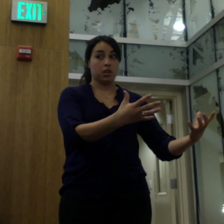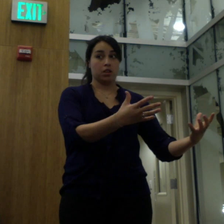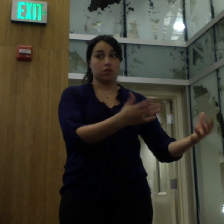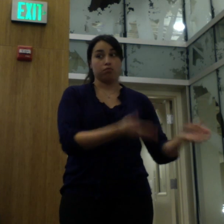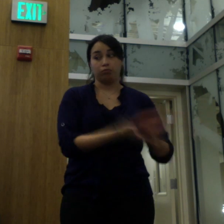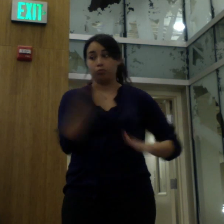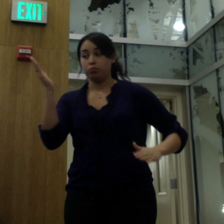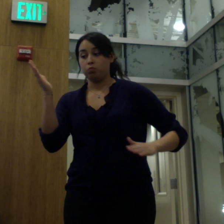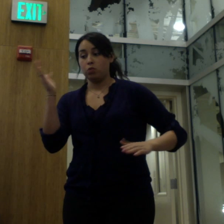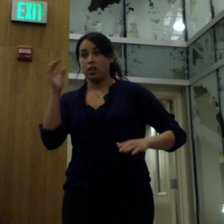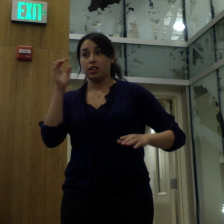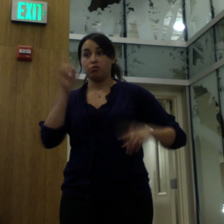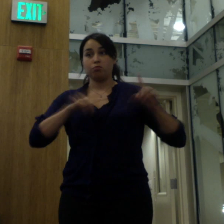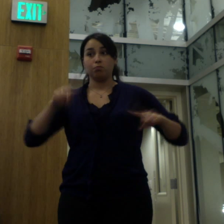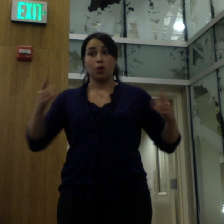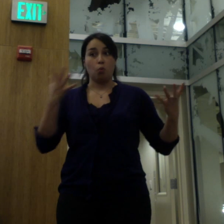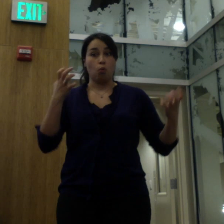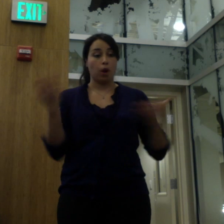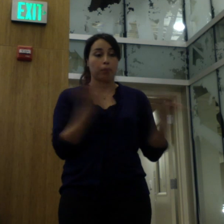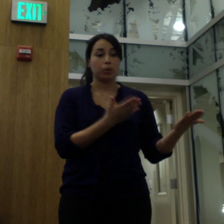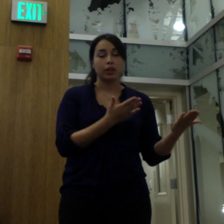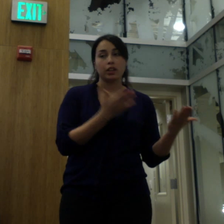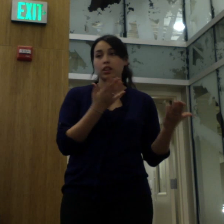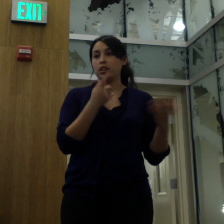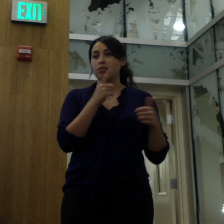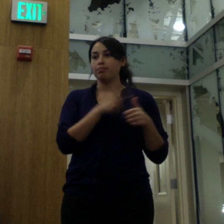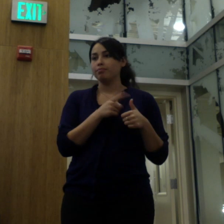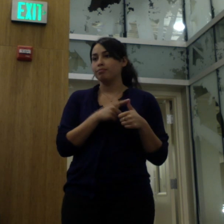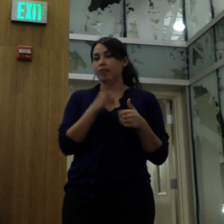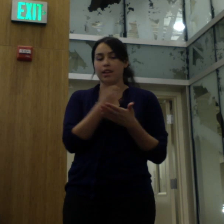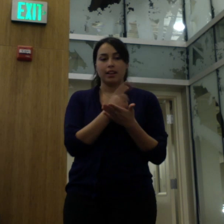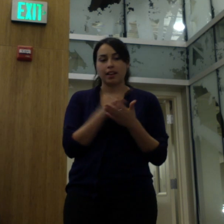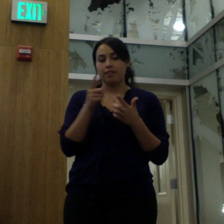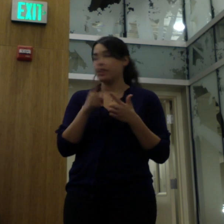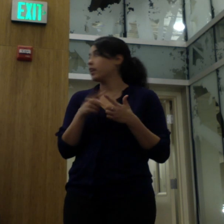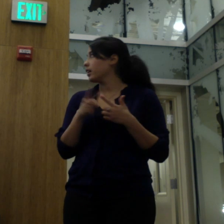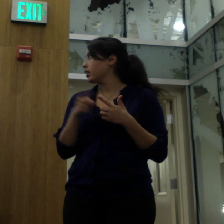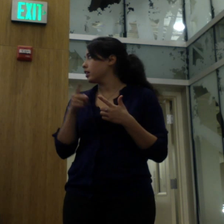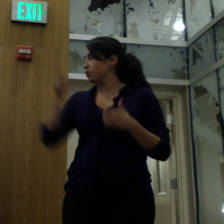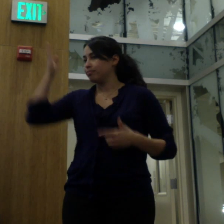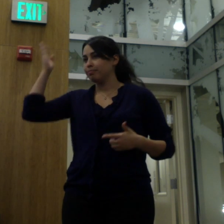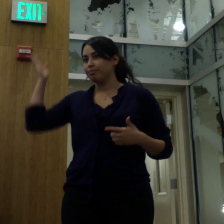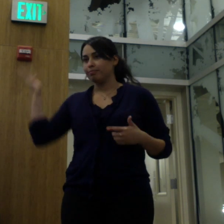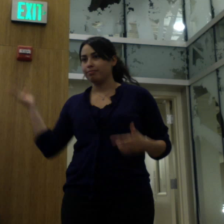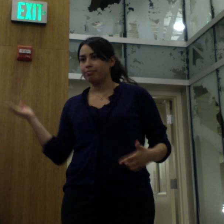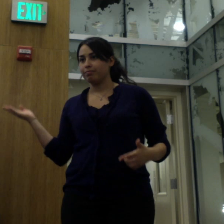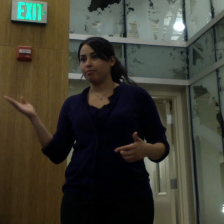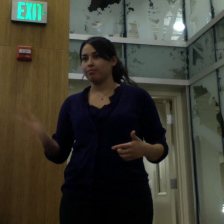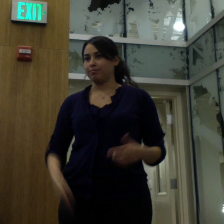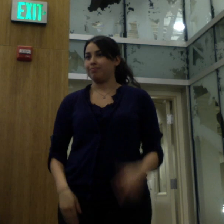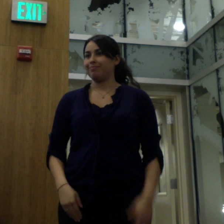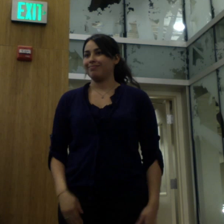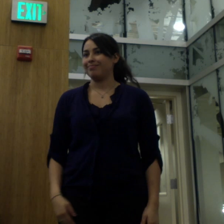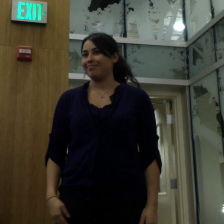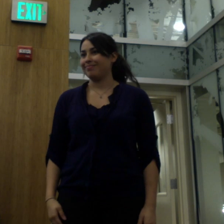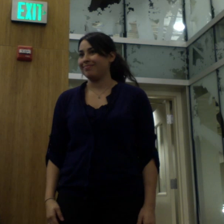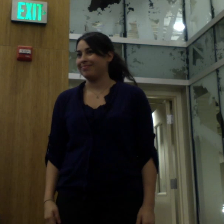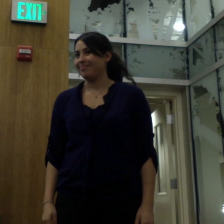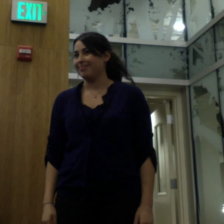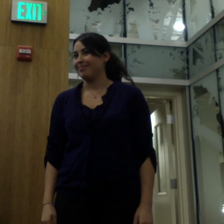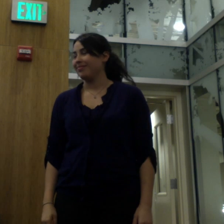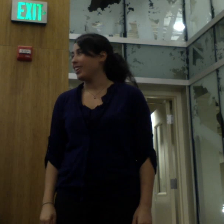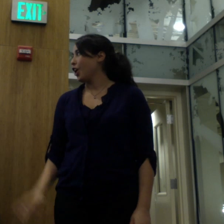you. Definitely navigation, sun protection, insulation, illumination, first aid, fire repair, nutrition, hydration, emergency shelter,